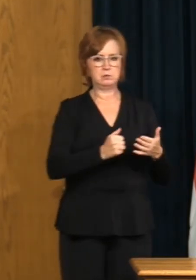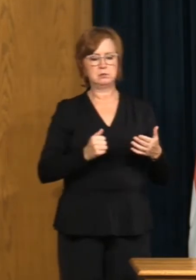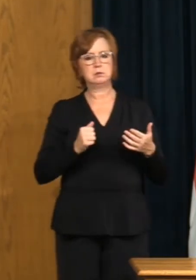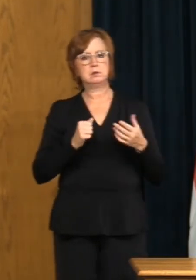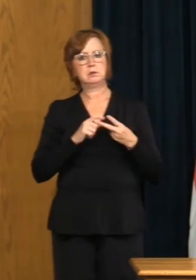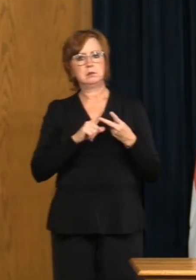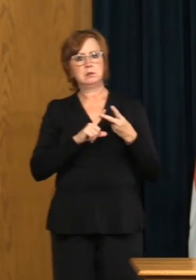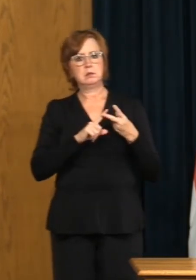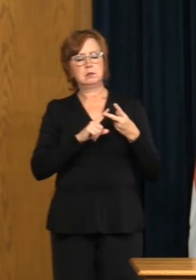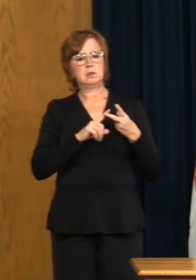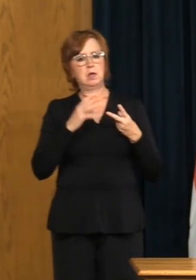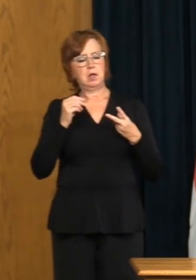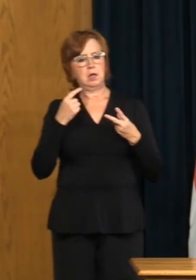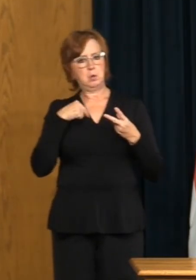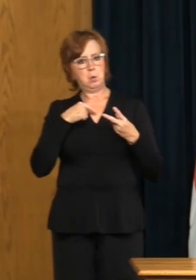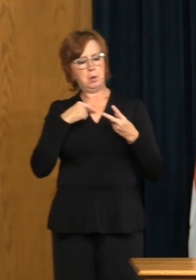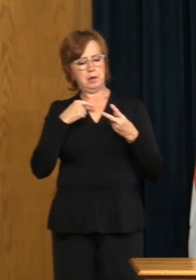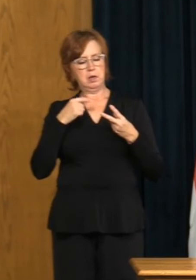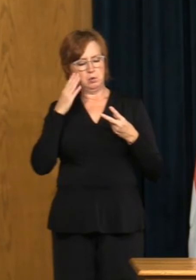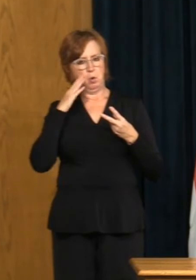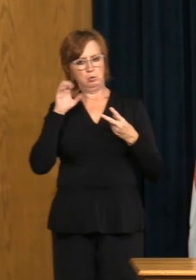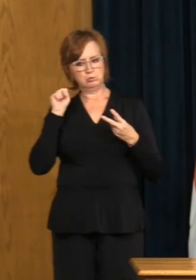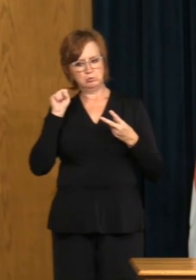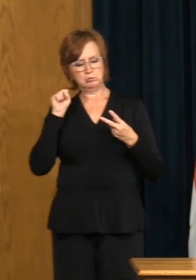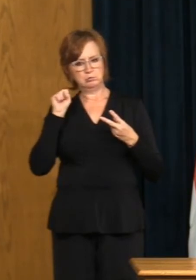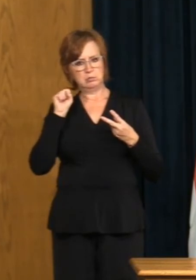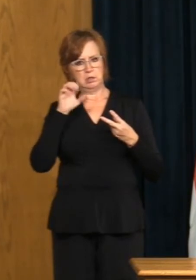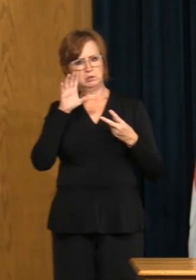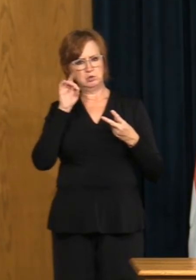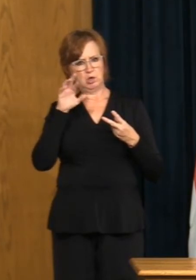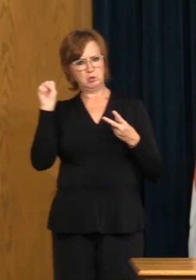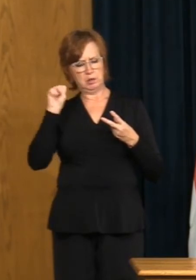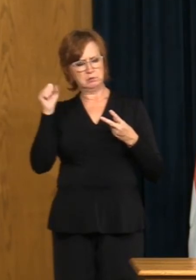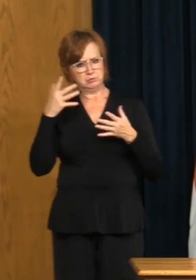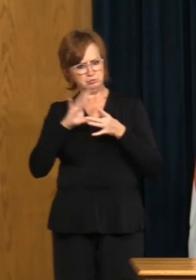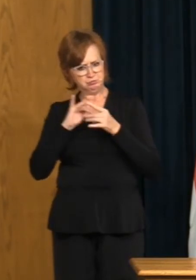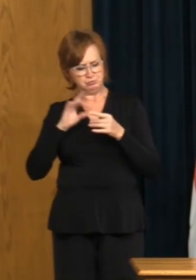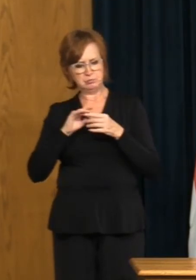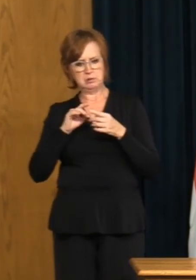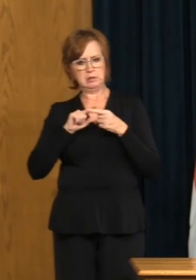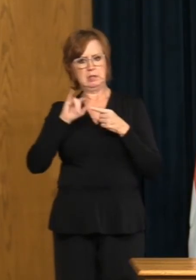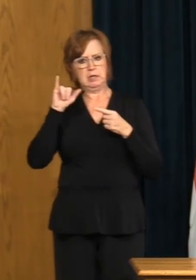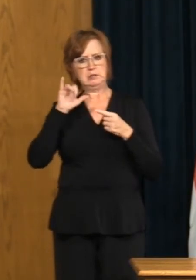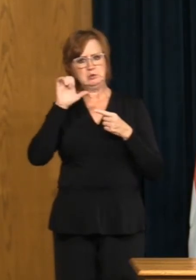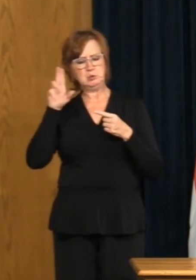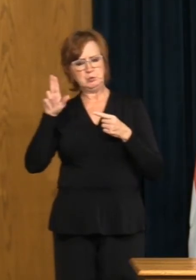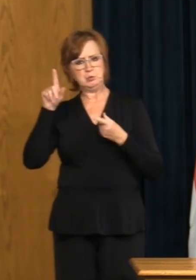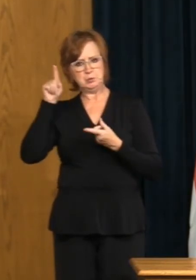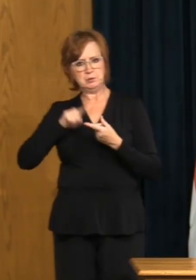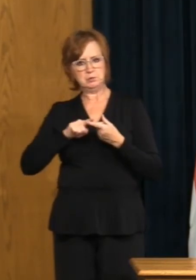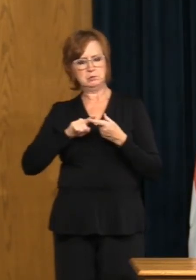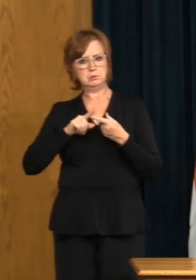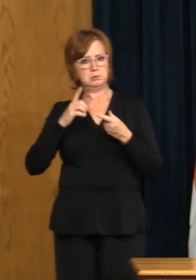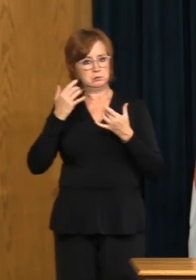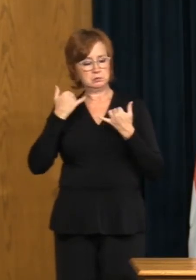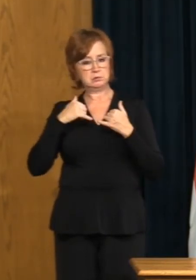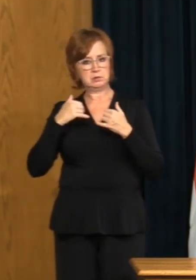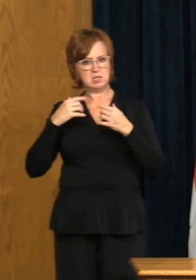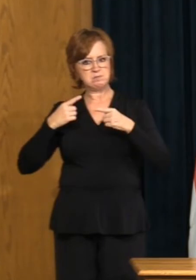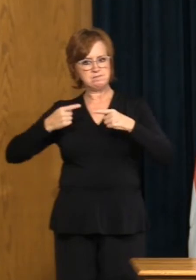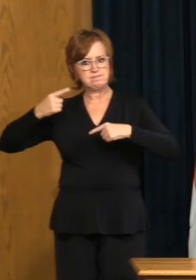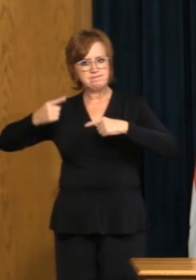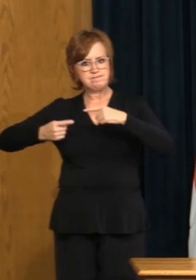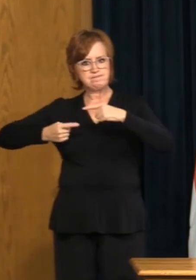hospitalizations, particularly the number of ICU patients we've had. So we're really fighting this COVID battle in the community right now, and it's how do we